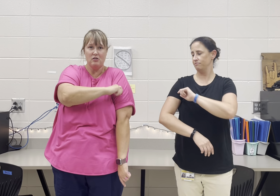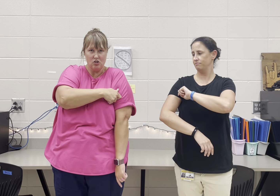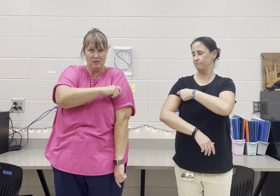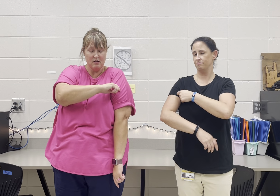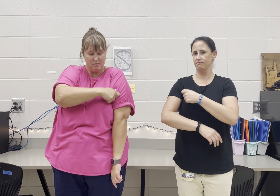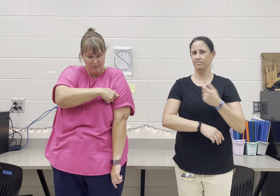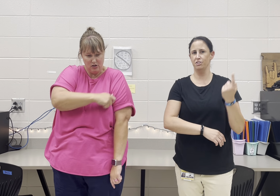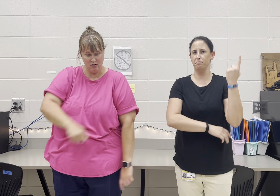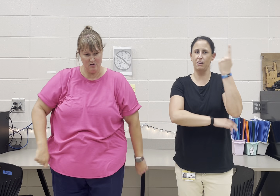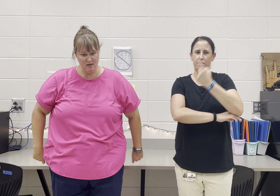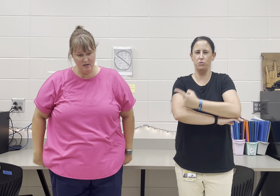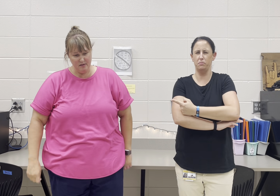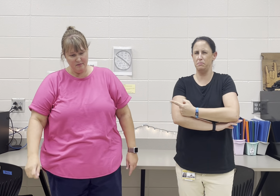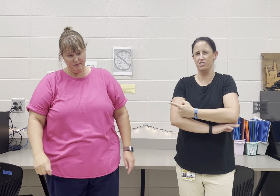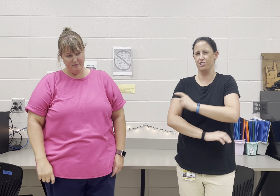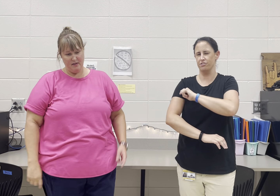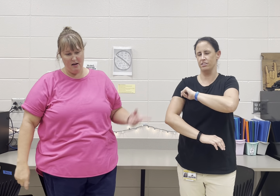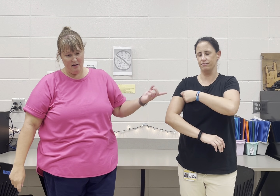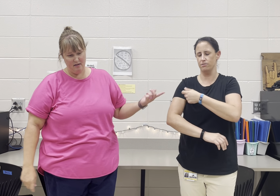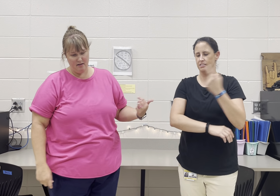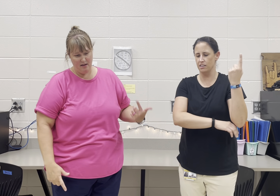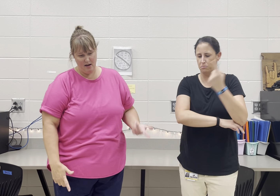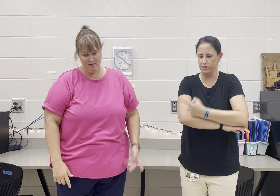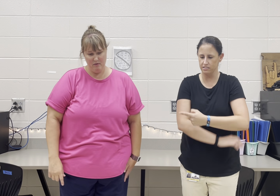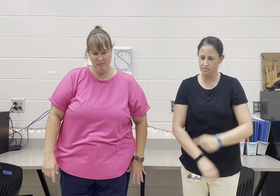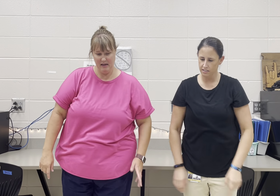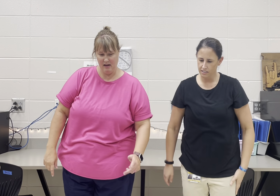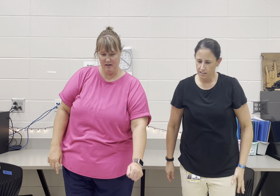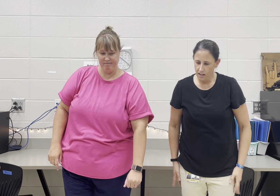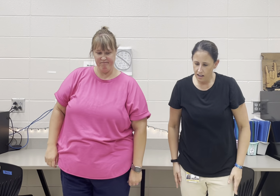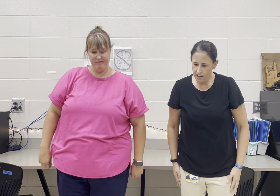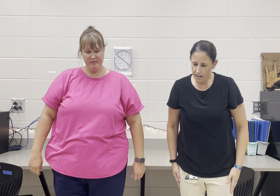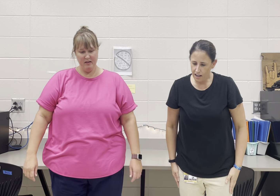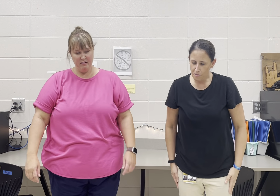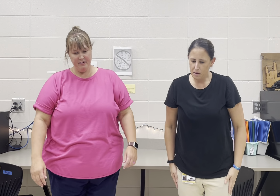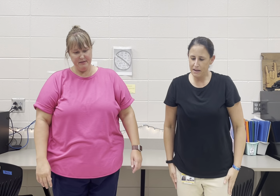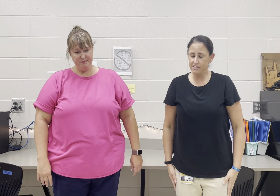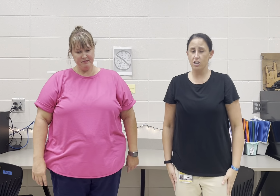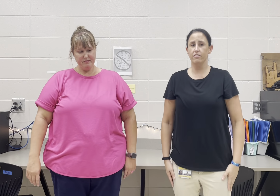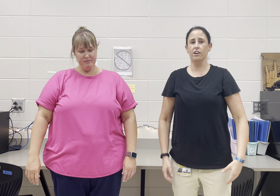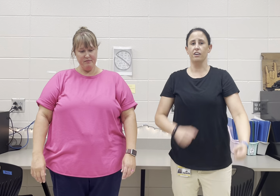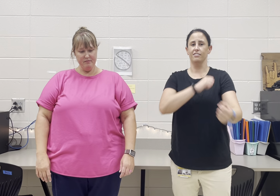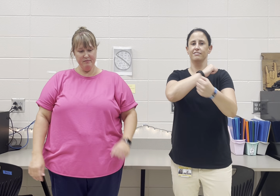just, You would be pinching yourself, so that's kind of yeah, pointless. that'd be kind of. Passover.